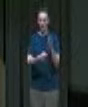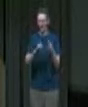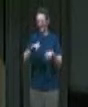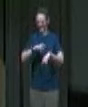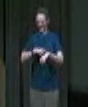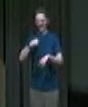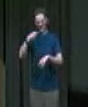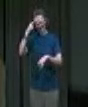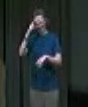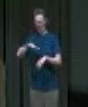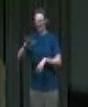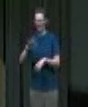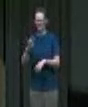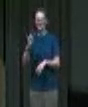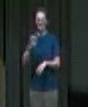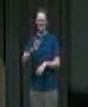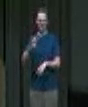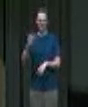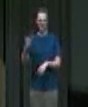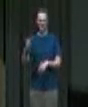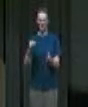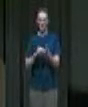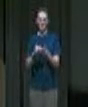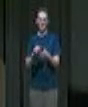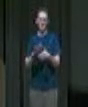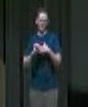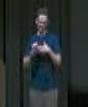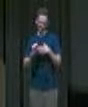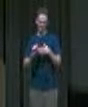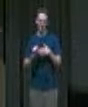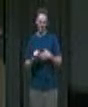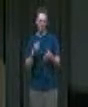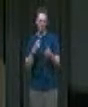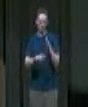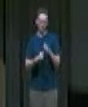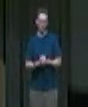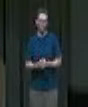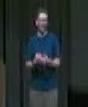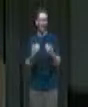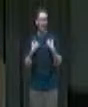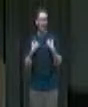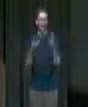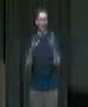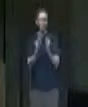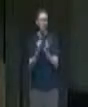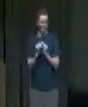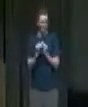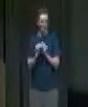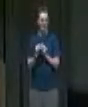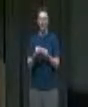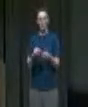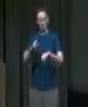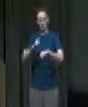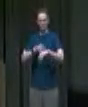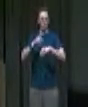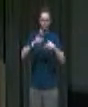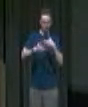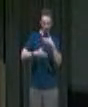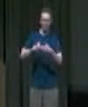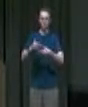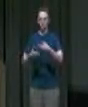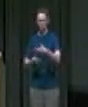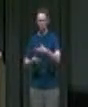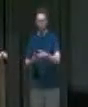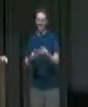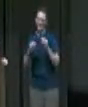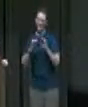that time, I believe it was $77 million we thought it would be. And we had a meeting, and as time has gone on,